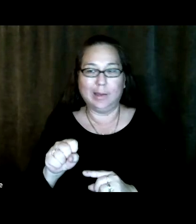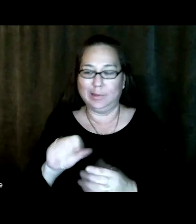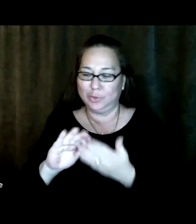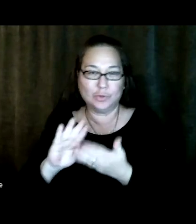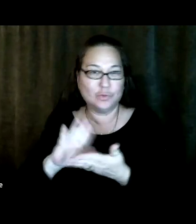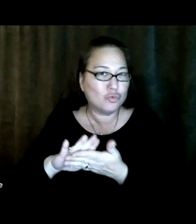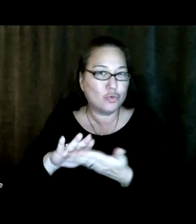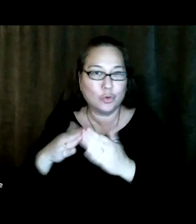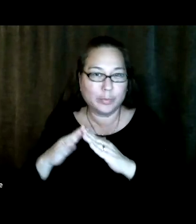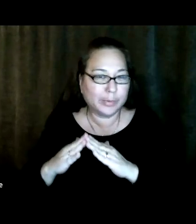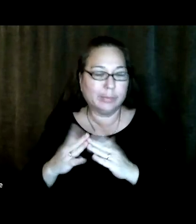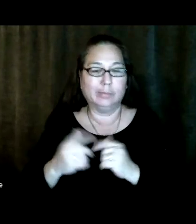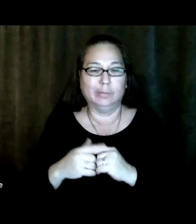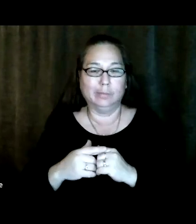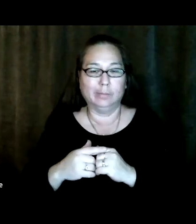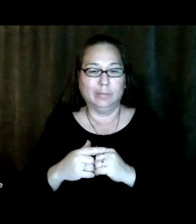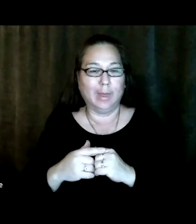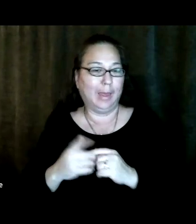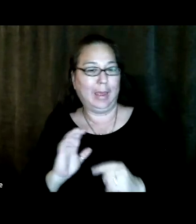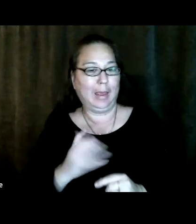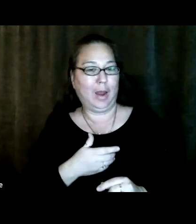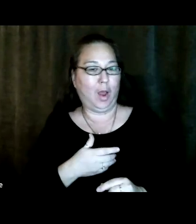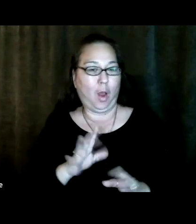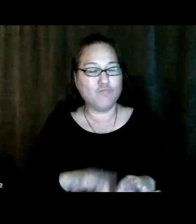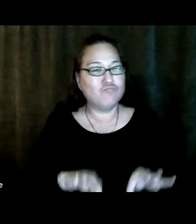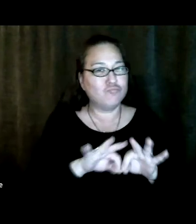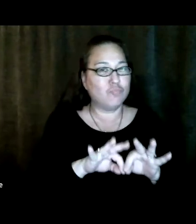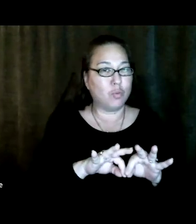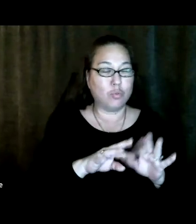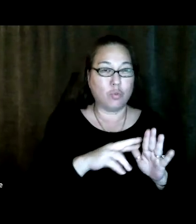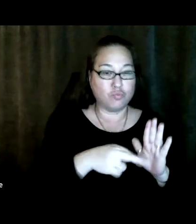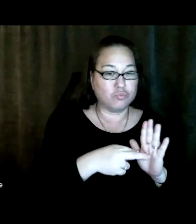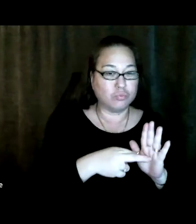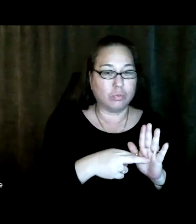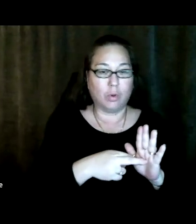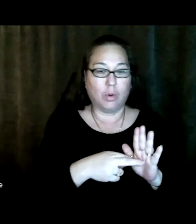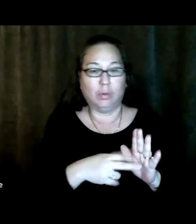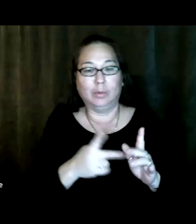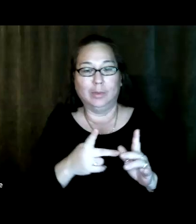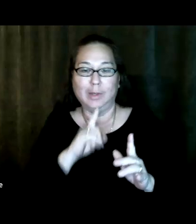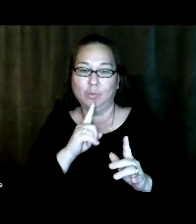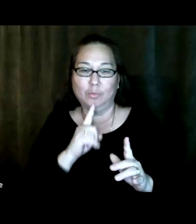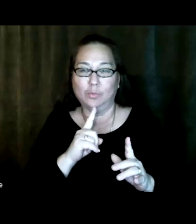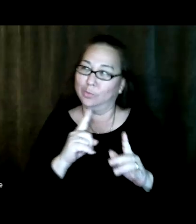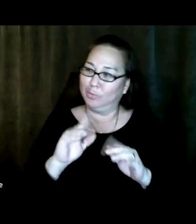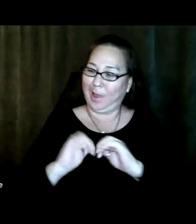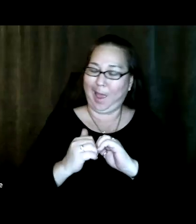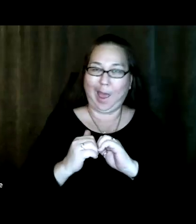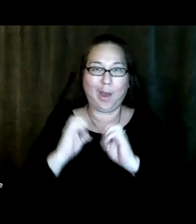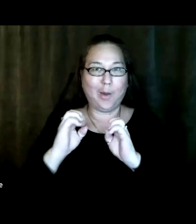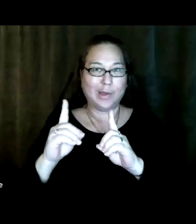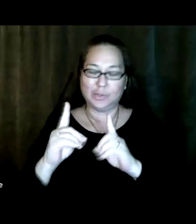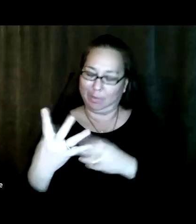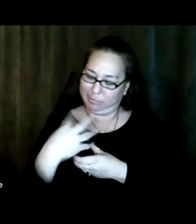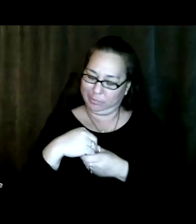that education occupies in their lives. This is my 8th year serving students in the district, and it